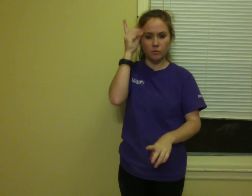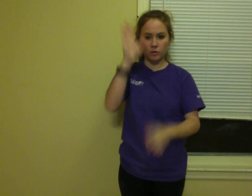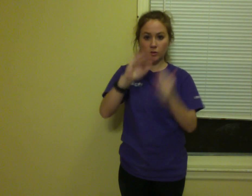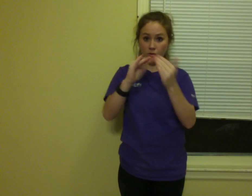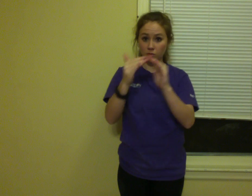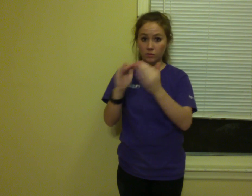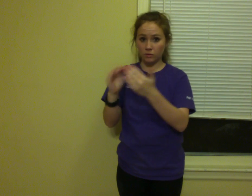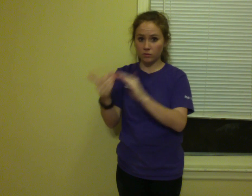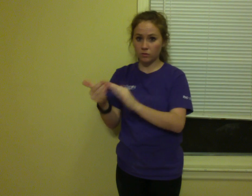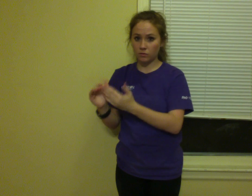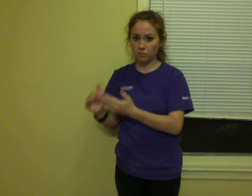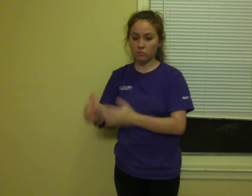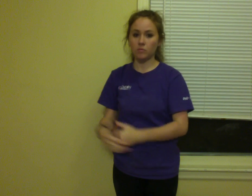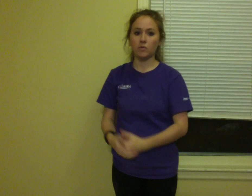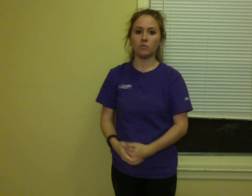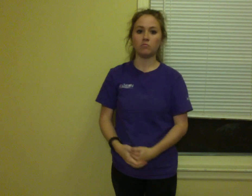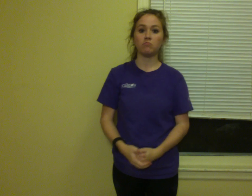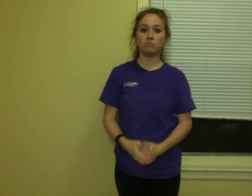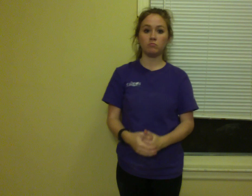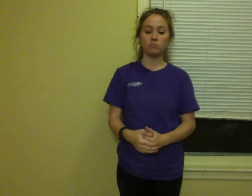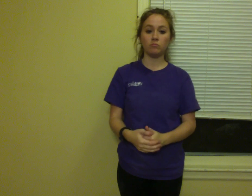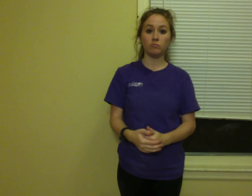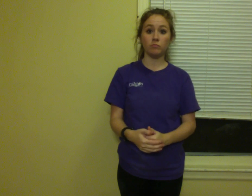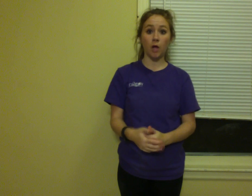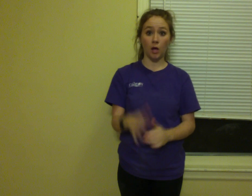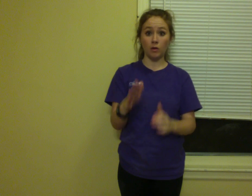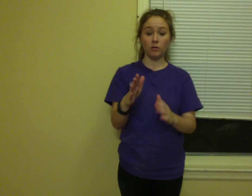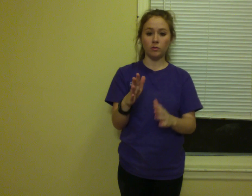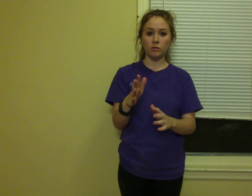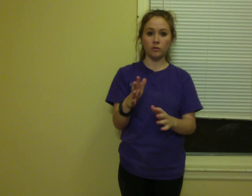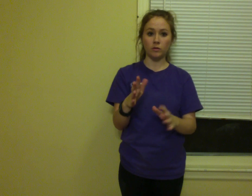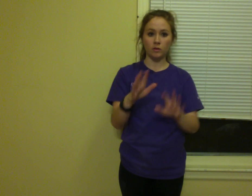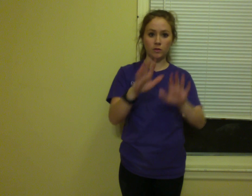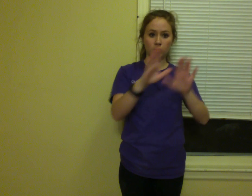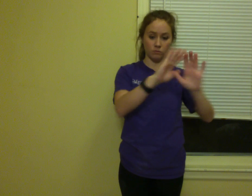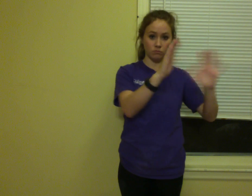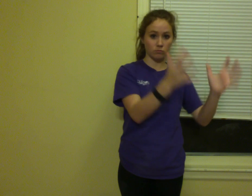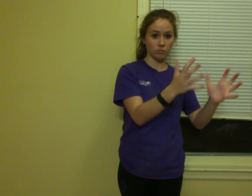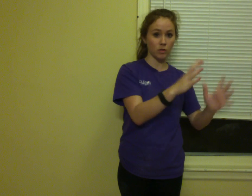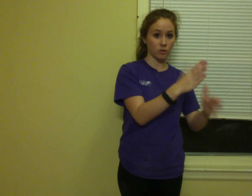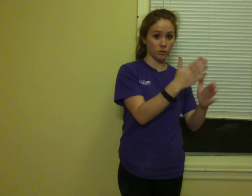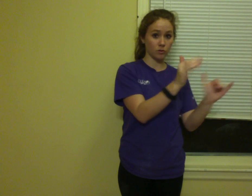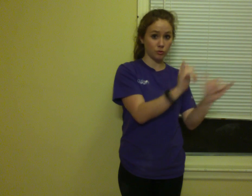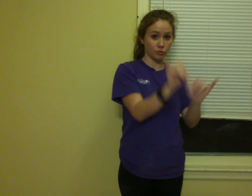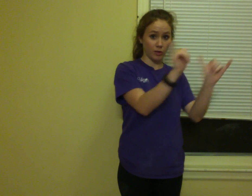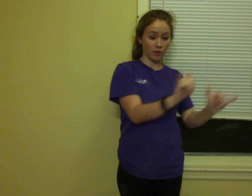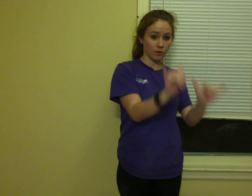separate out two distinct signs of democracy: shared respect and shared